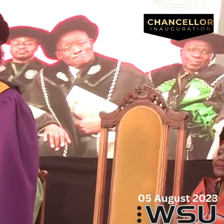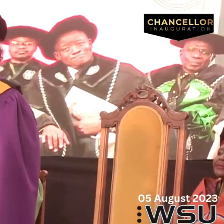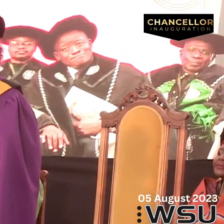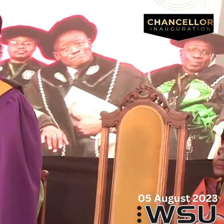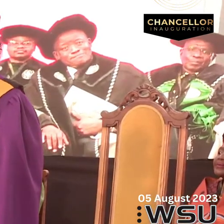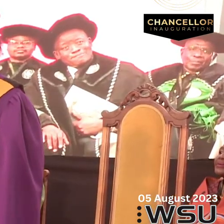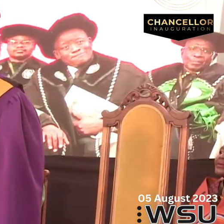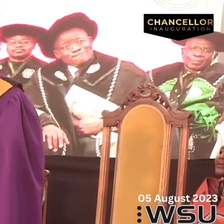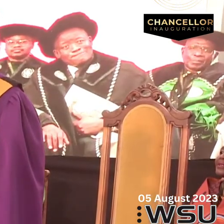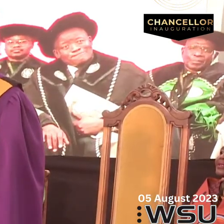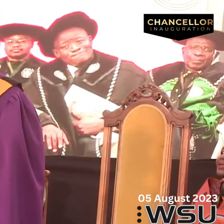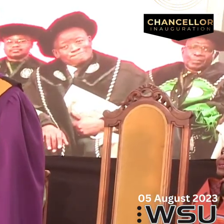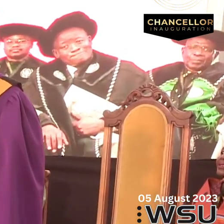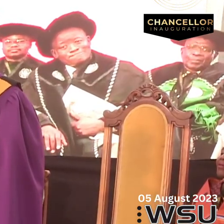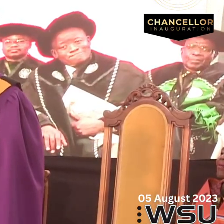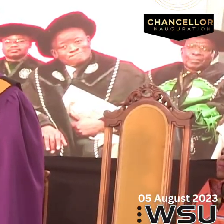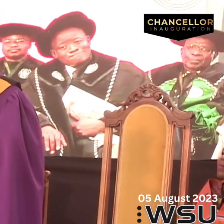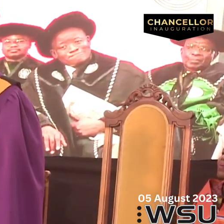ndabakhulisa ndodwa